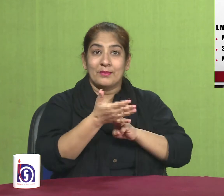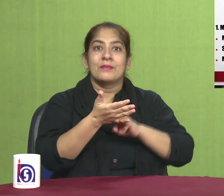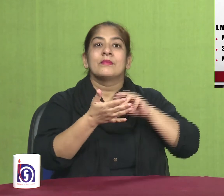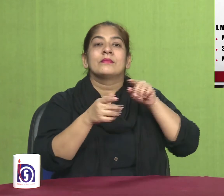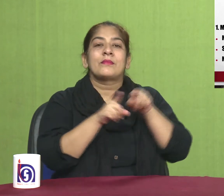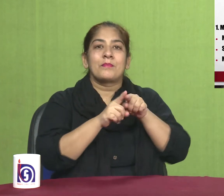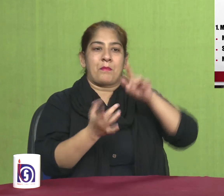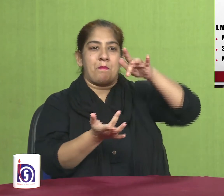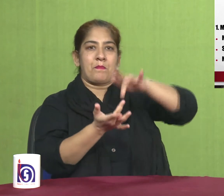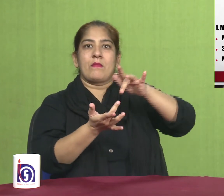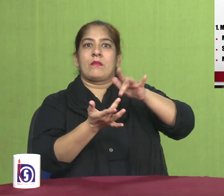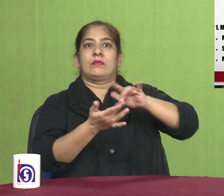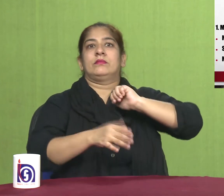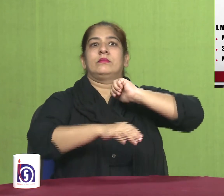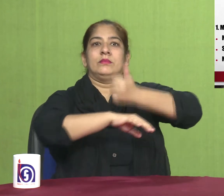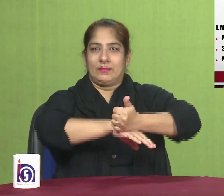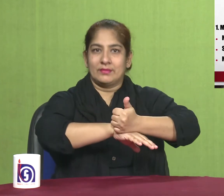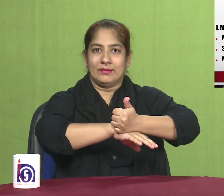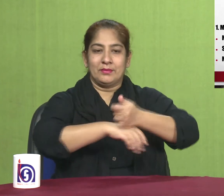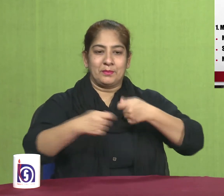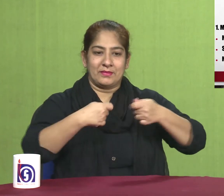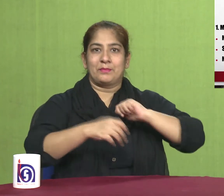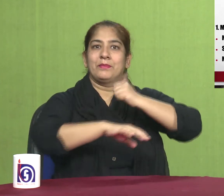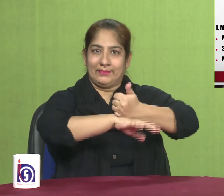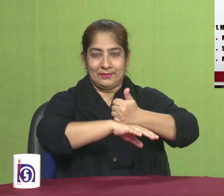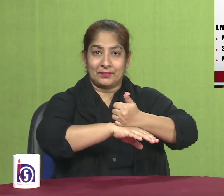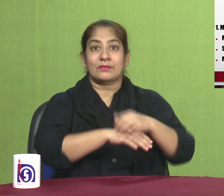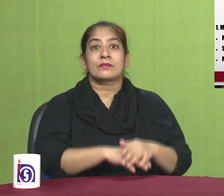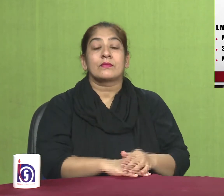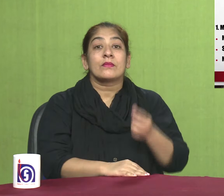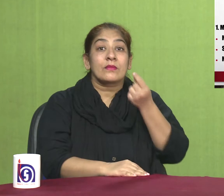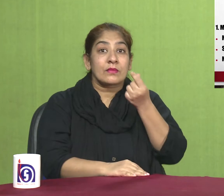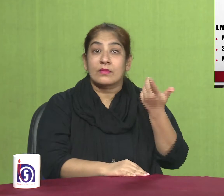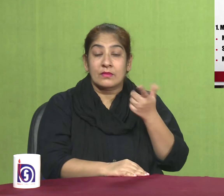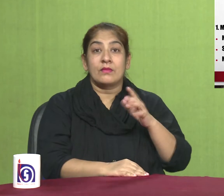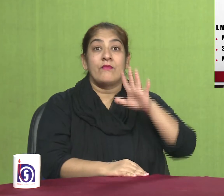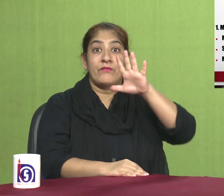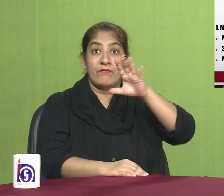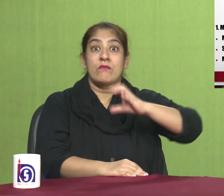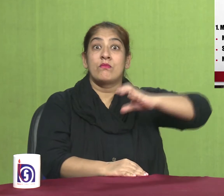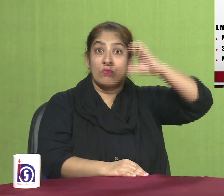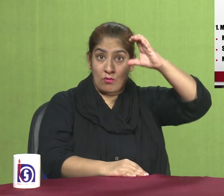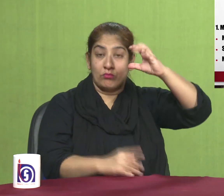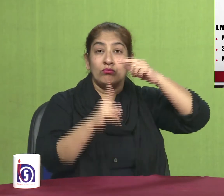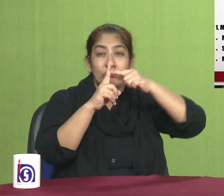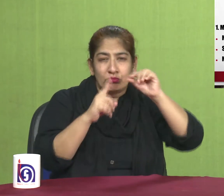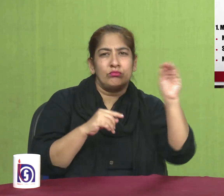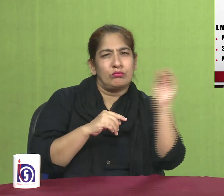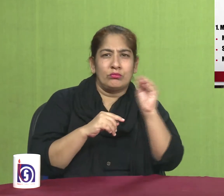For this, the investment limit starts with rupees